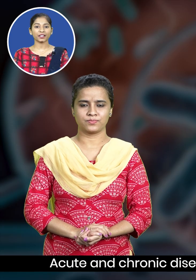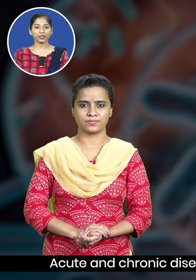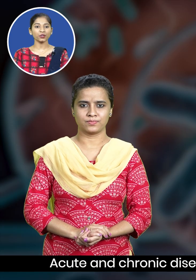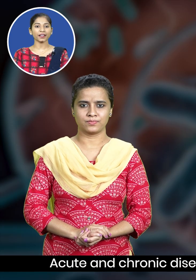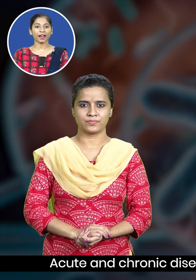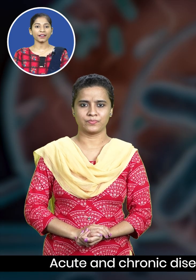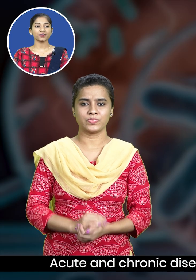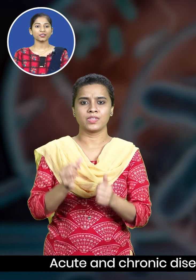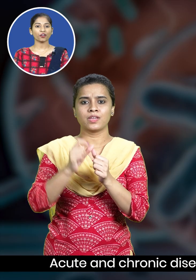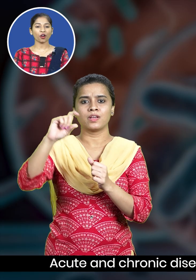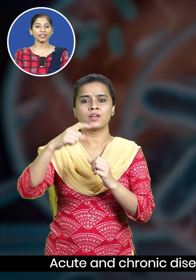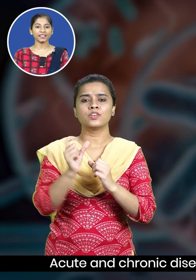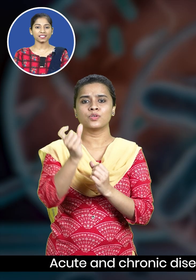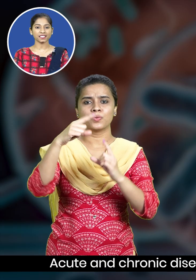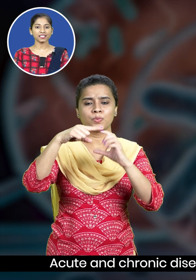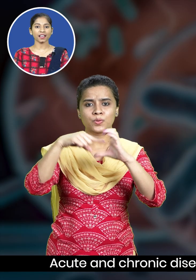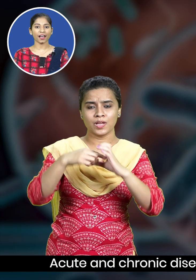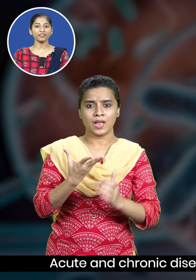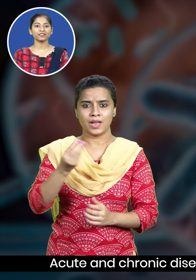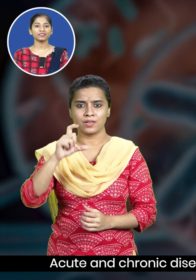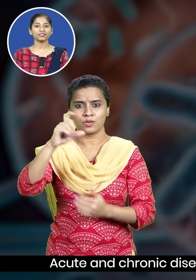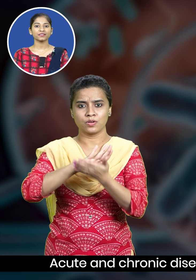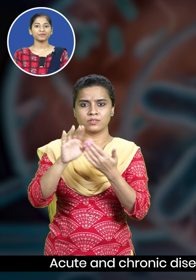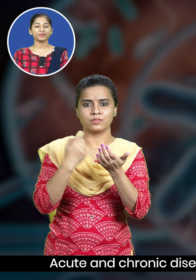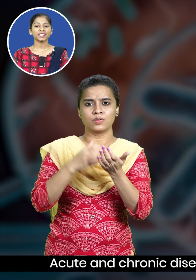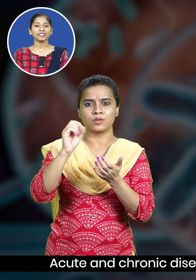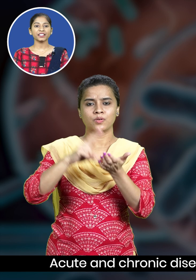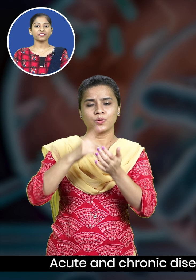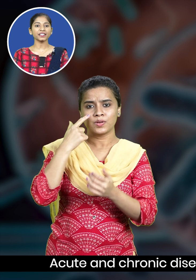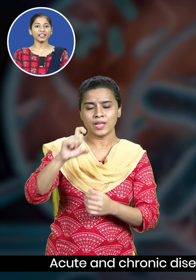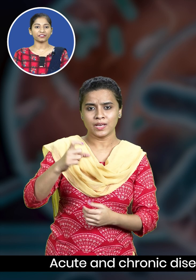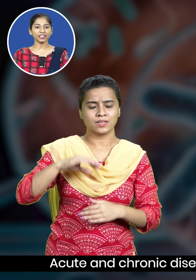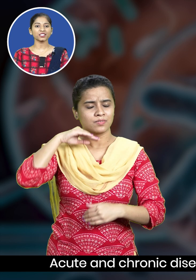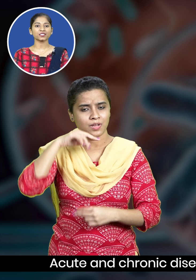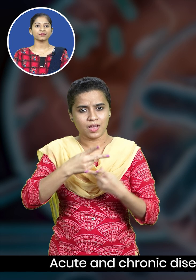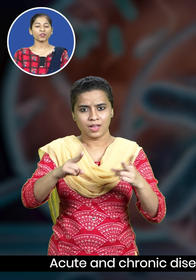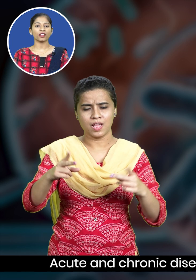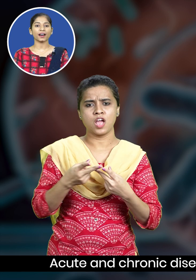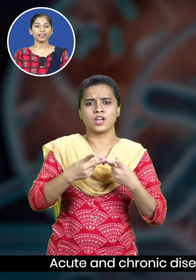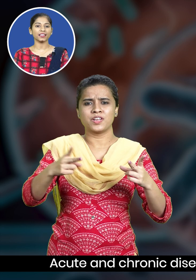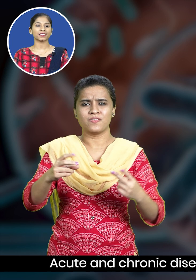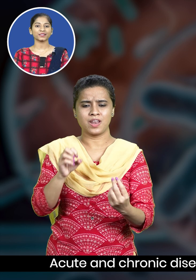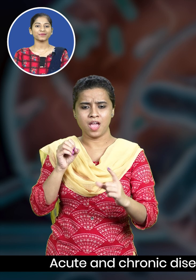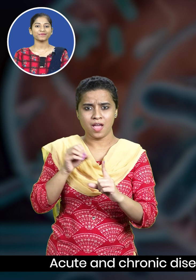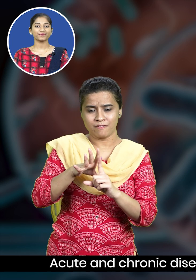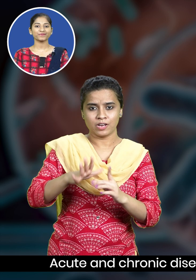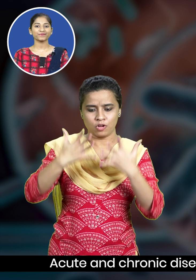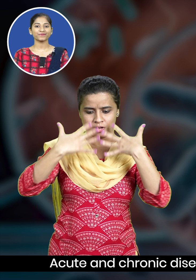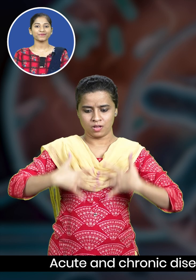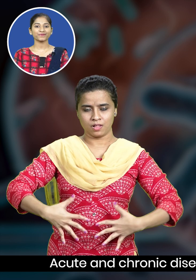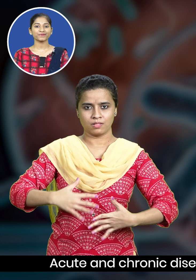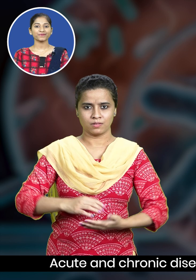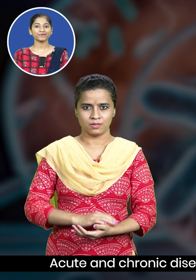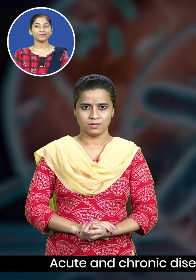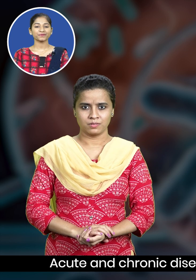The acute and chronic diseases have different effects on our health.